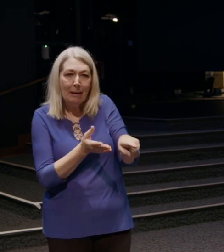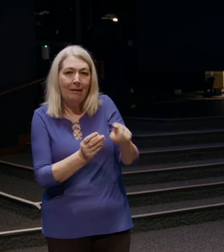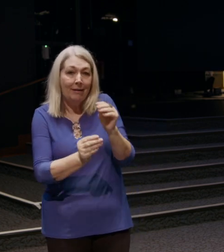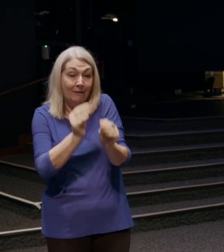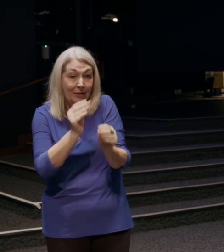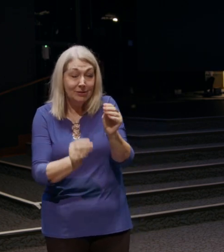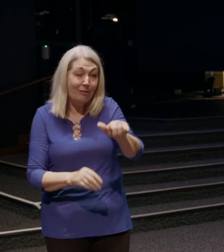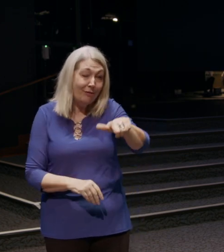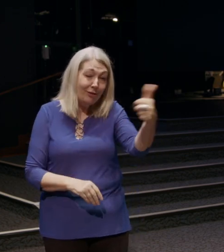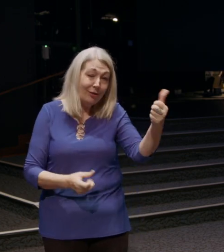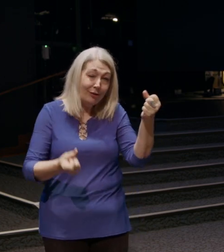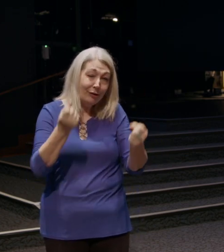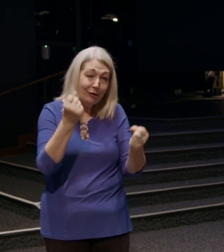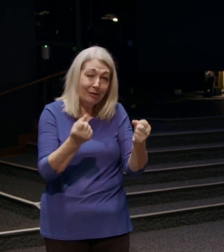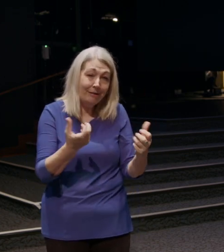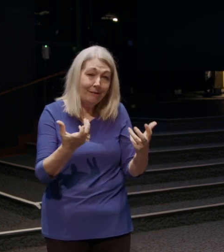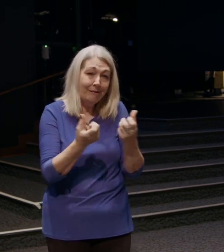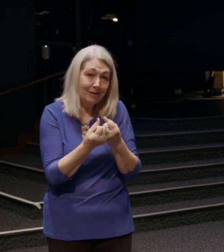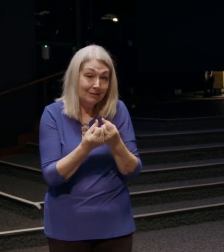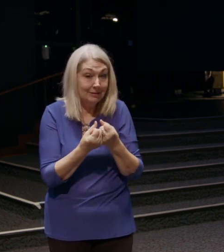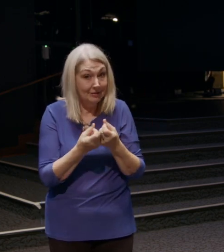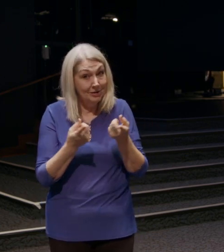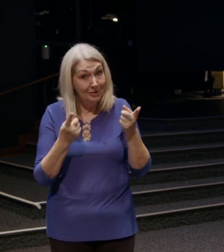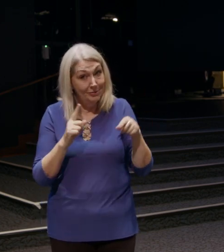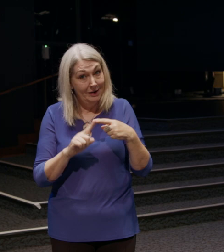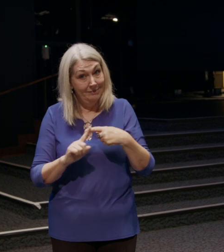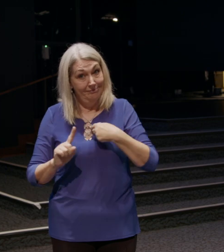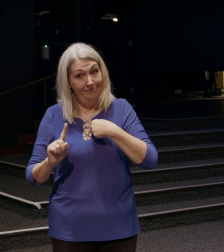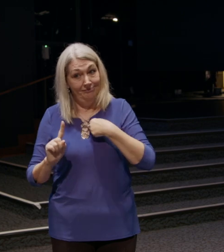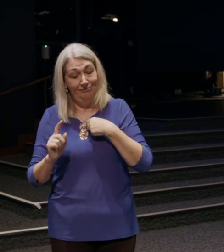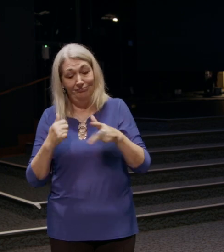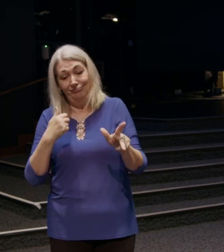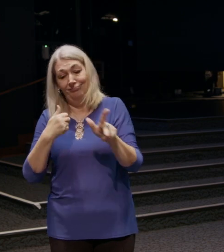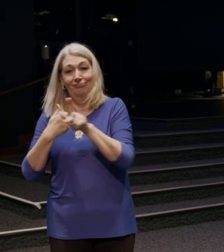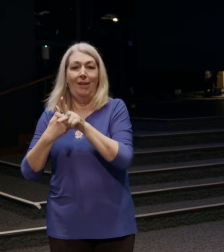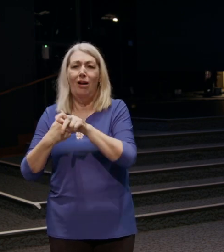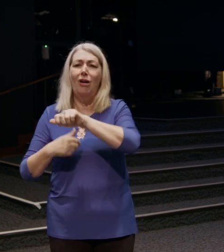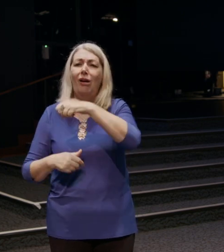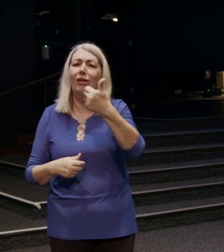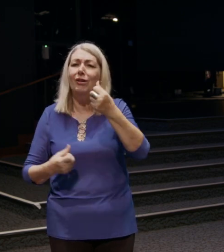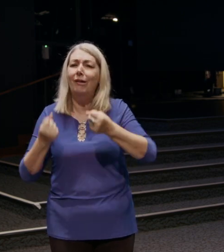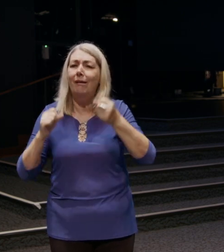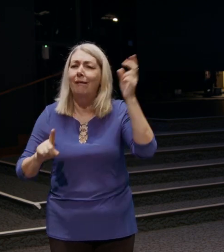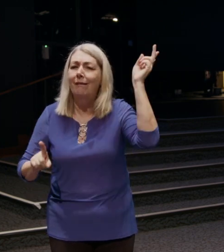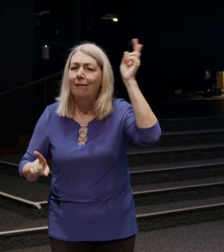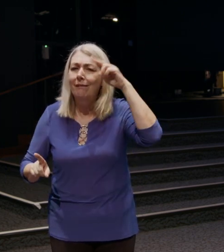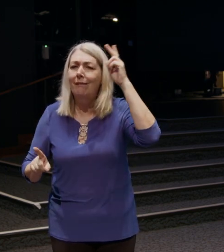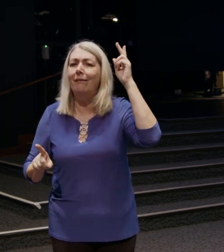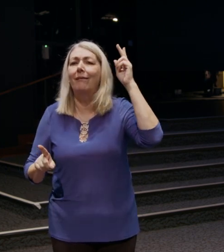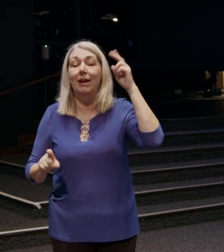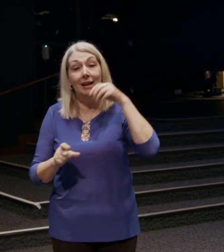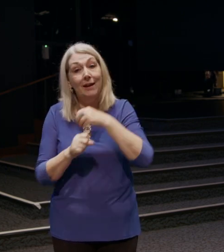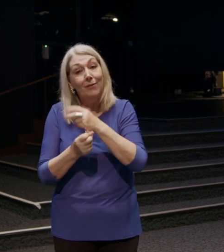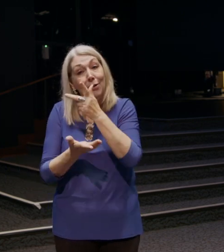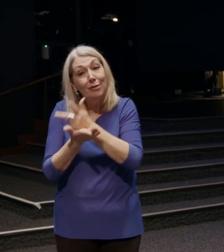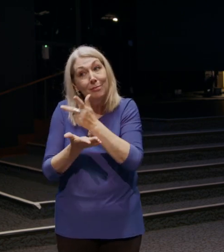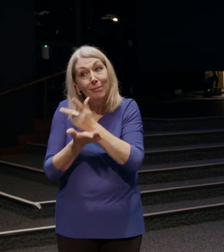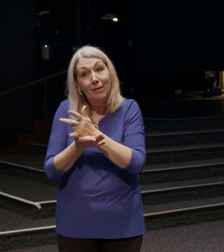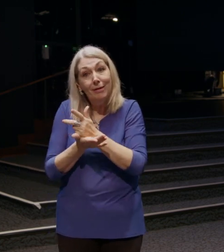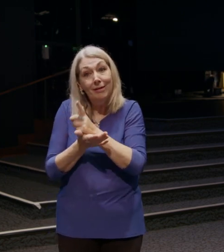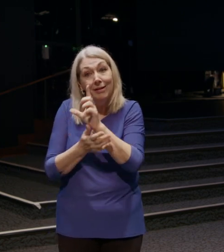to another vehicle when Max Licato backed into another car in the parking lot.